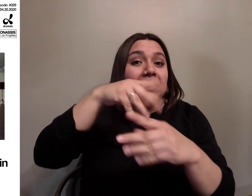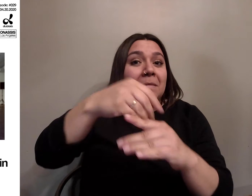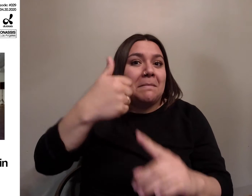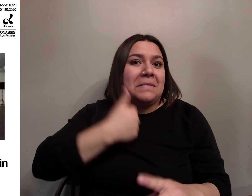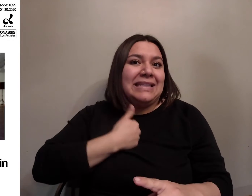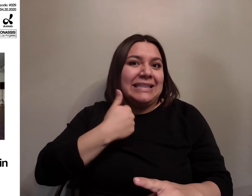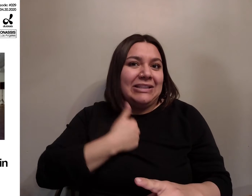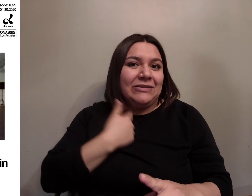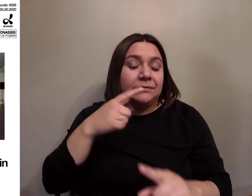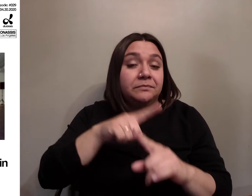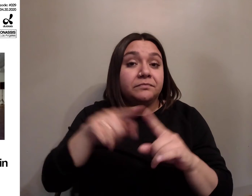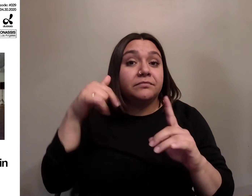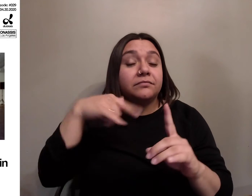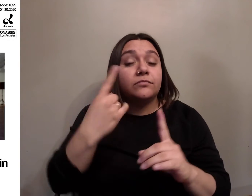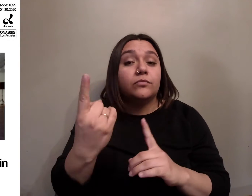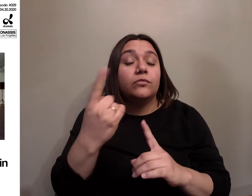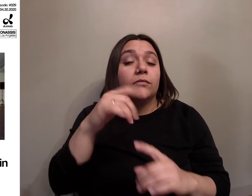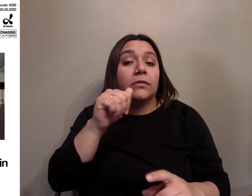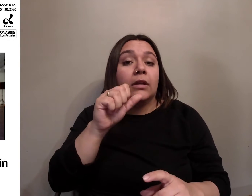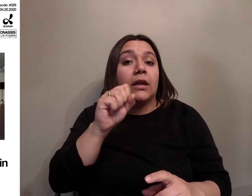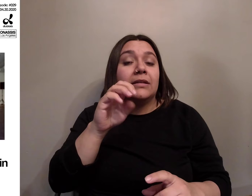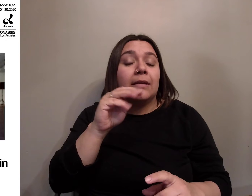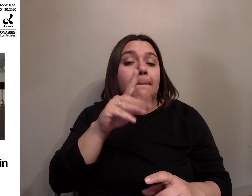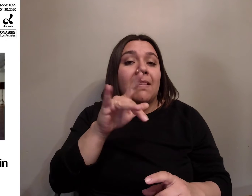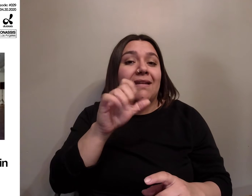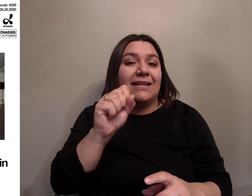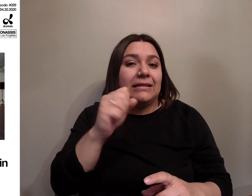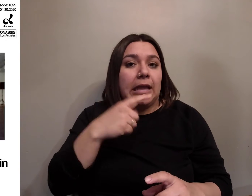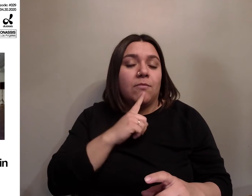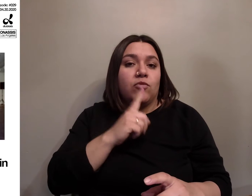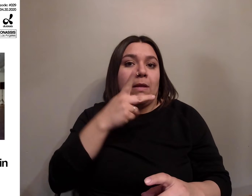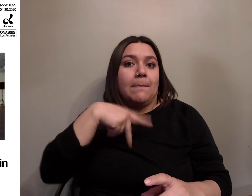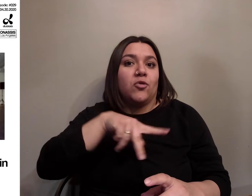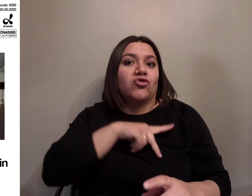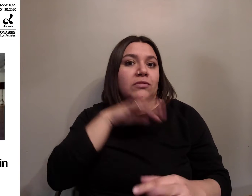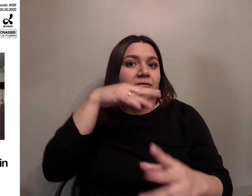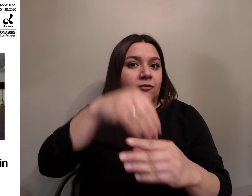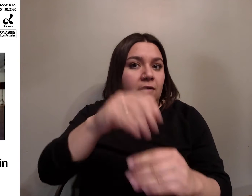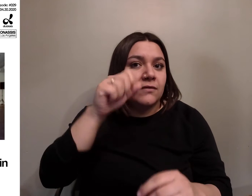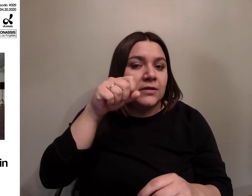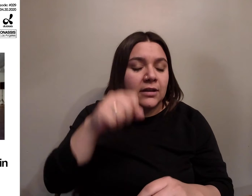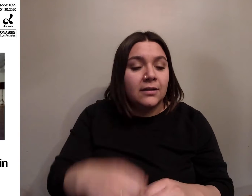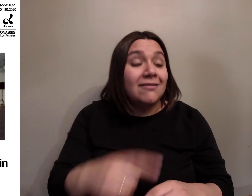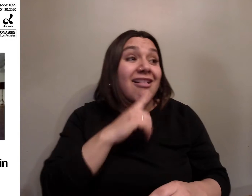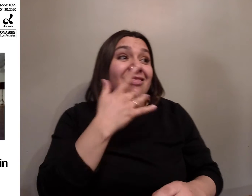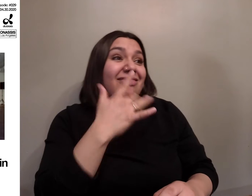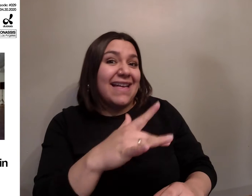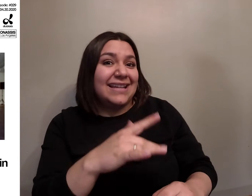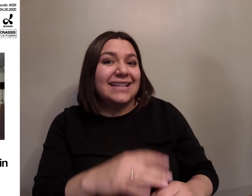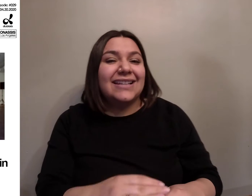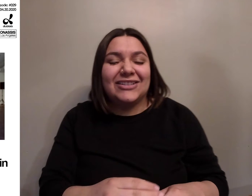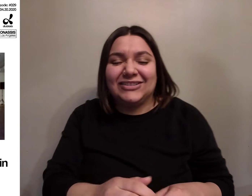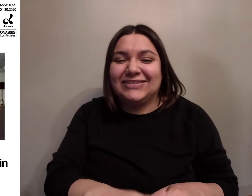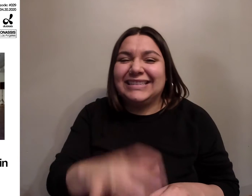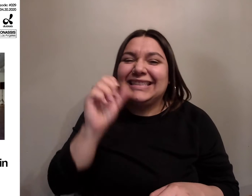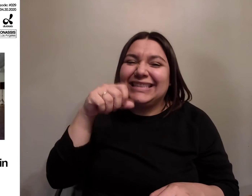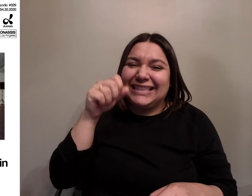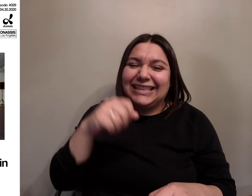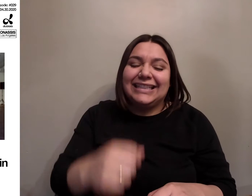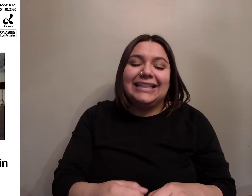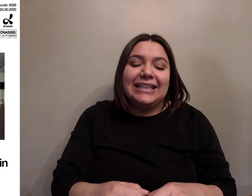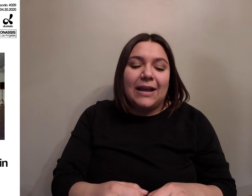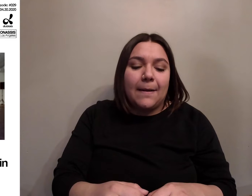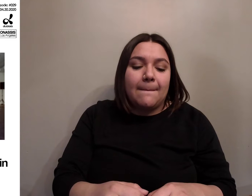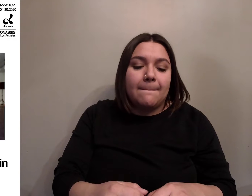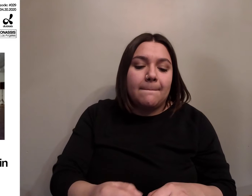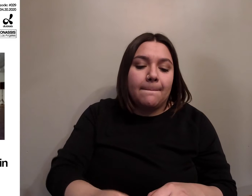them myself. And this is one of the assemblies that I'm currently personally participating in. I'm lucky. Yeah.